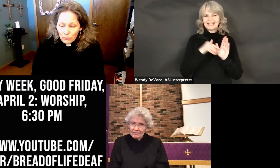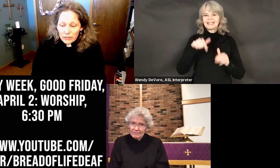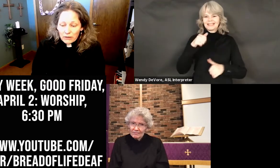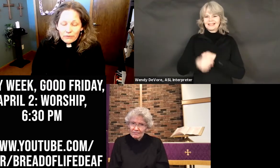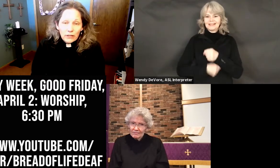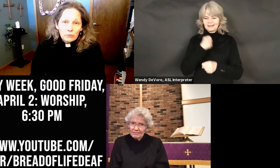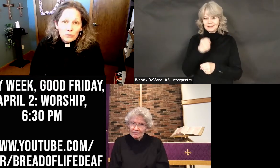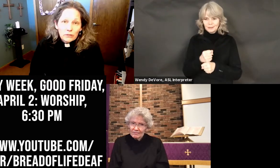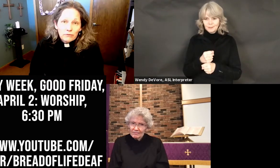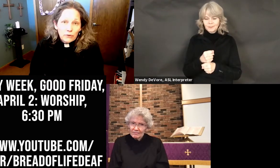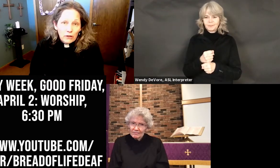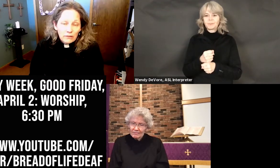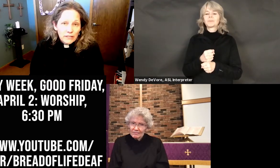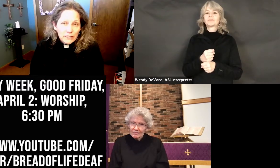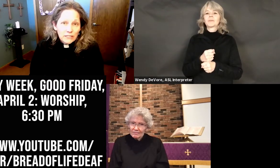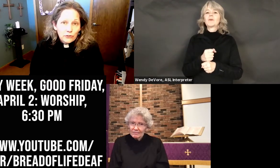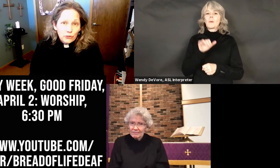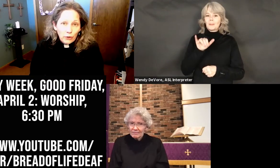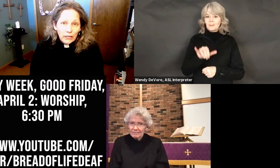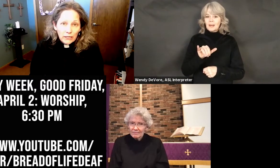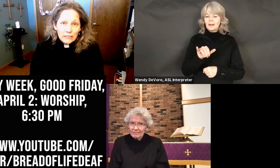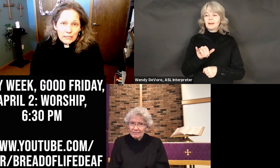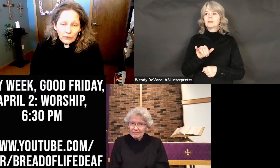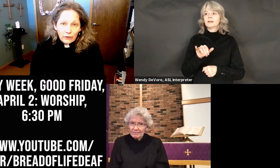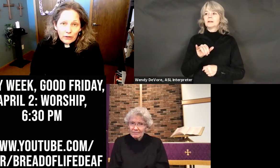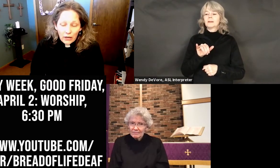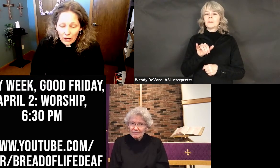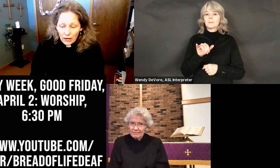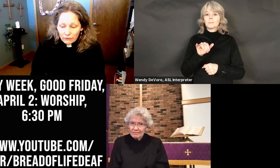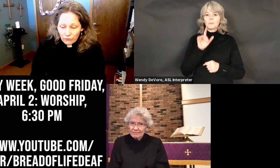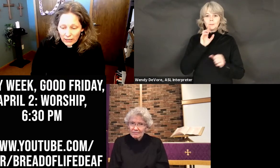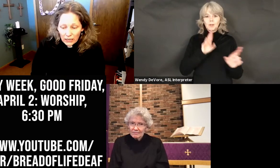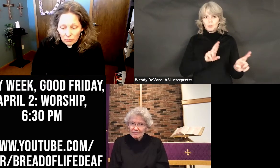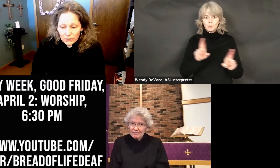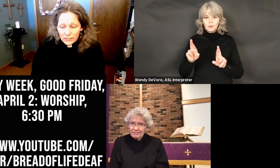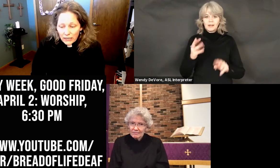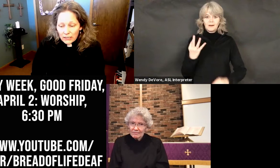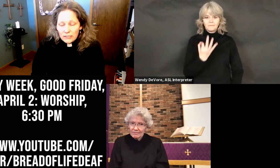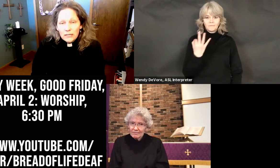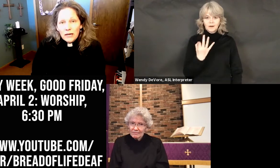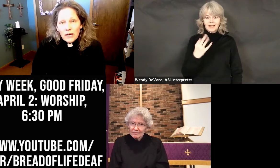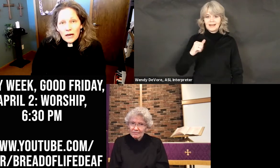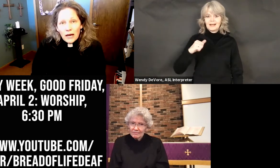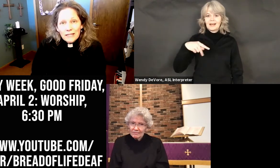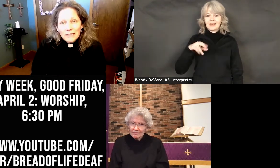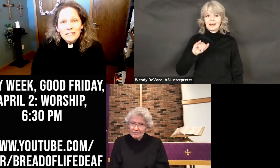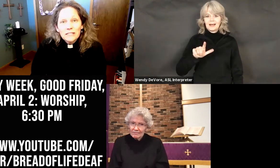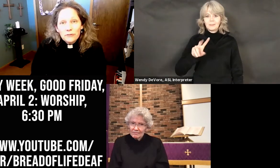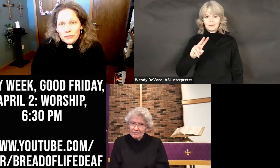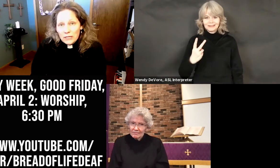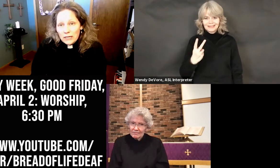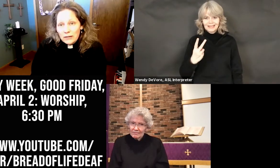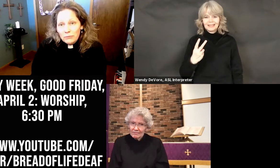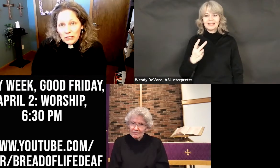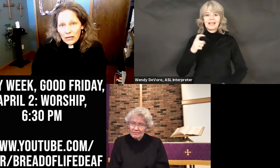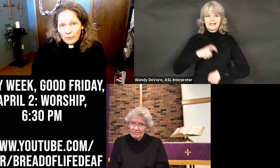It will be available for all of us to join in together on Friday, April 2nd at